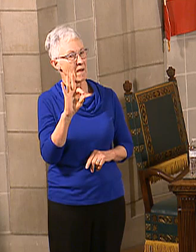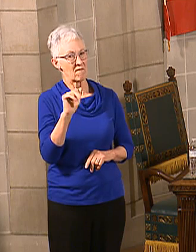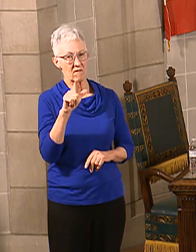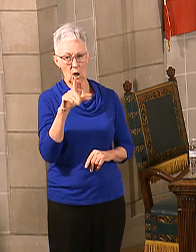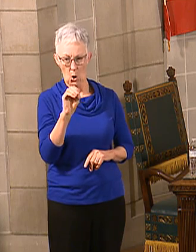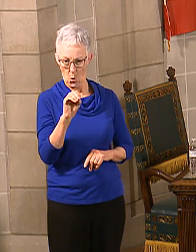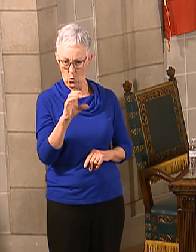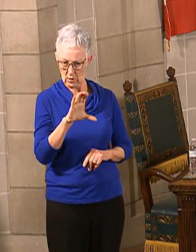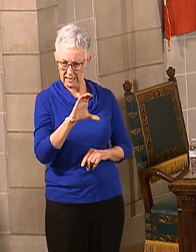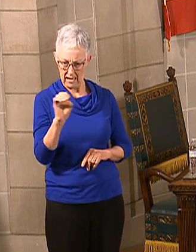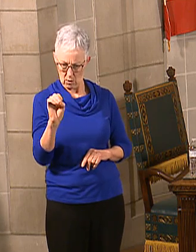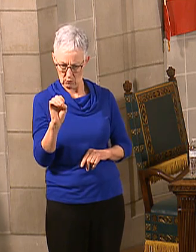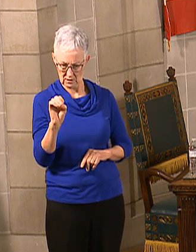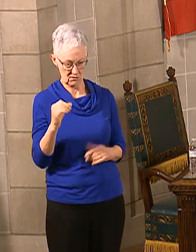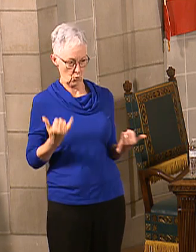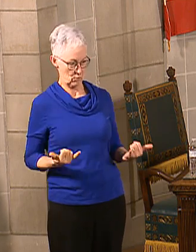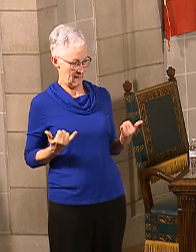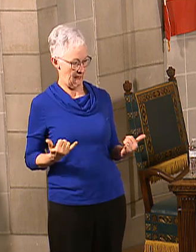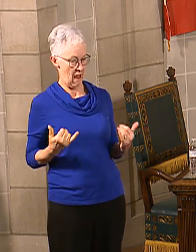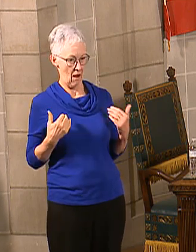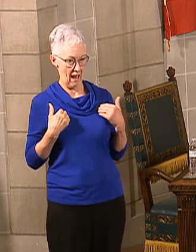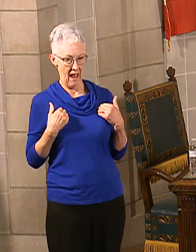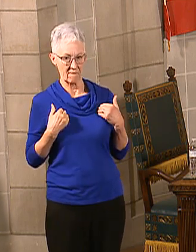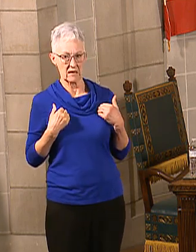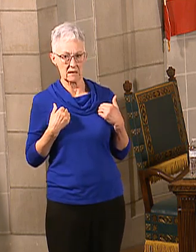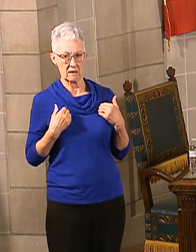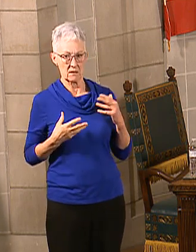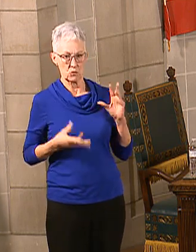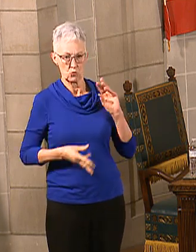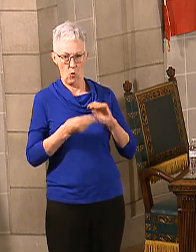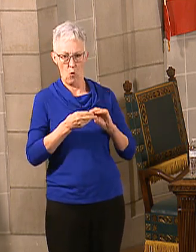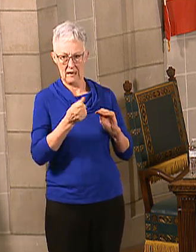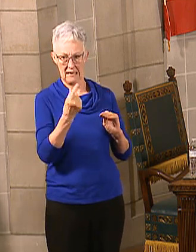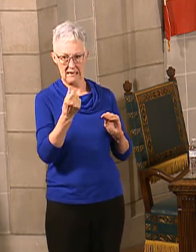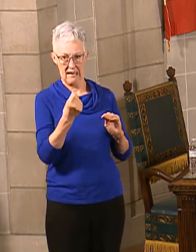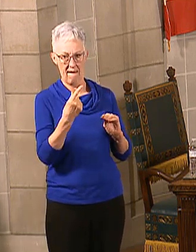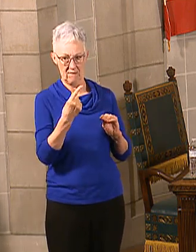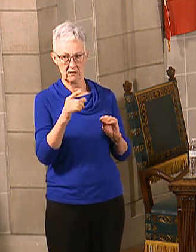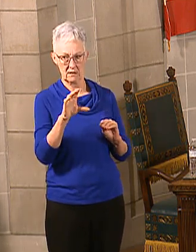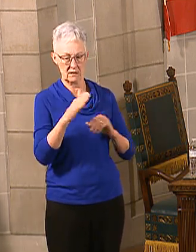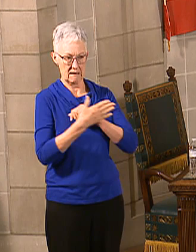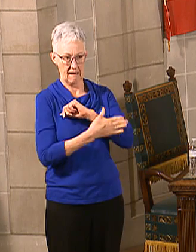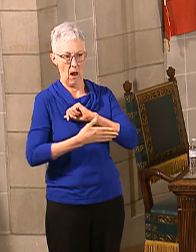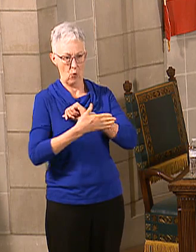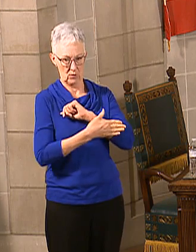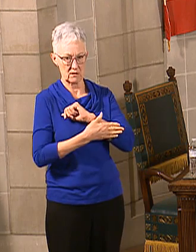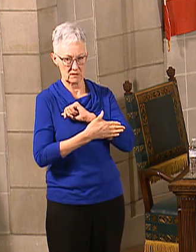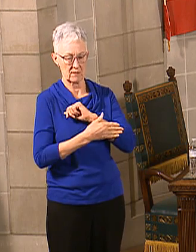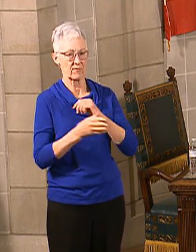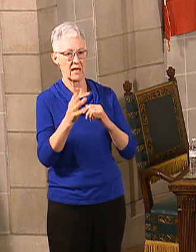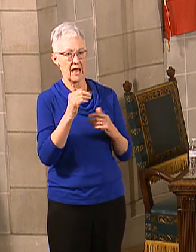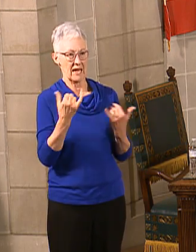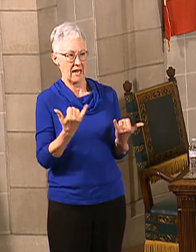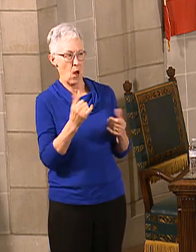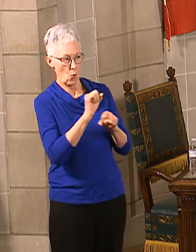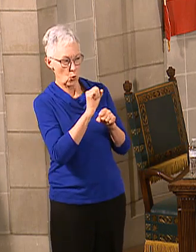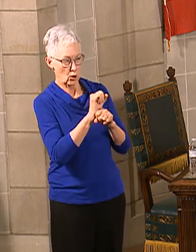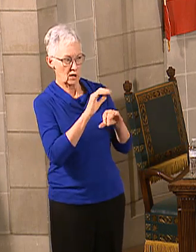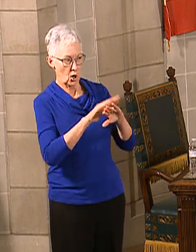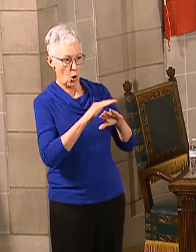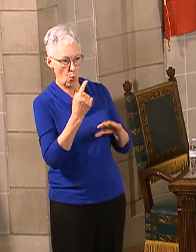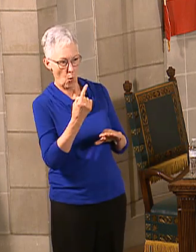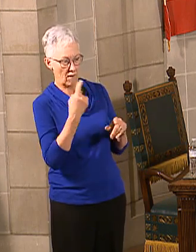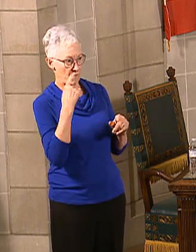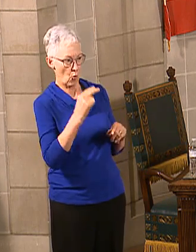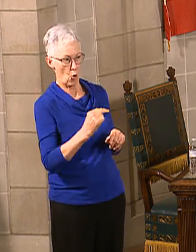total yesterday was 11 counties that were added to DHMs. And in addition, we're working one for North Central Public Health District. That is going to be